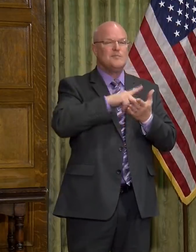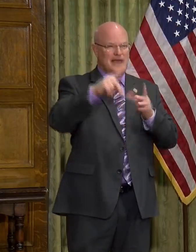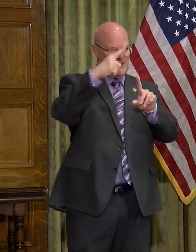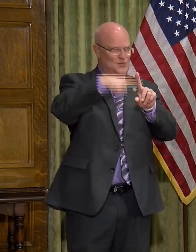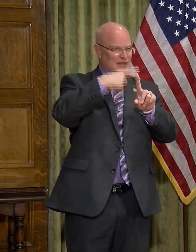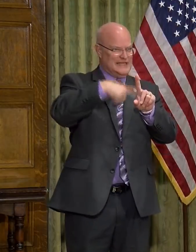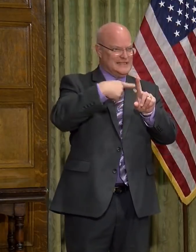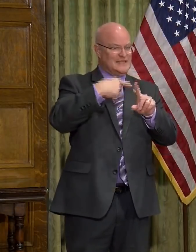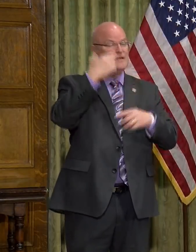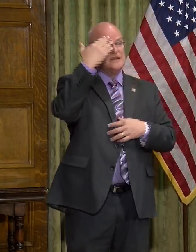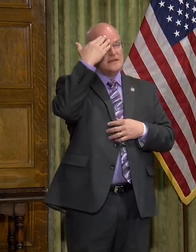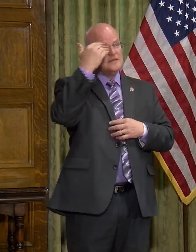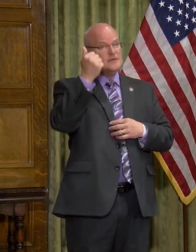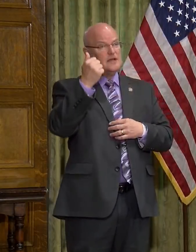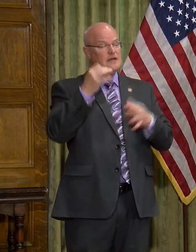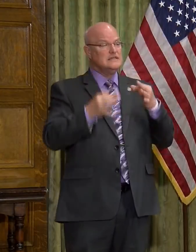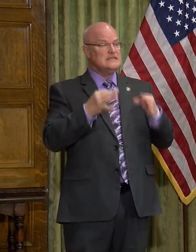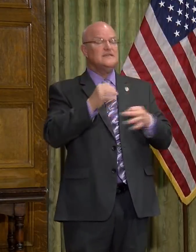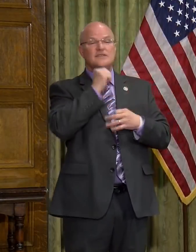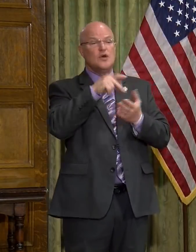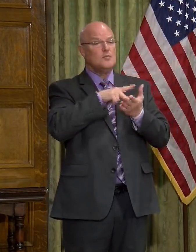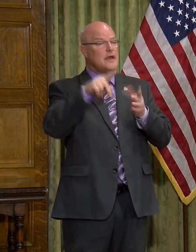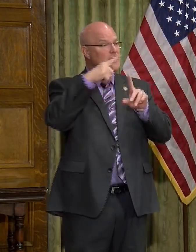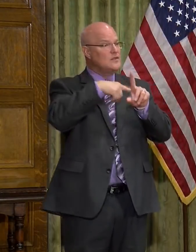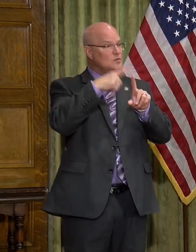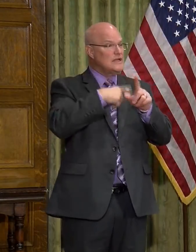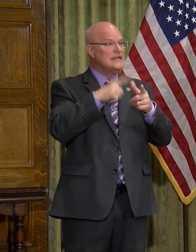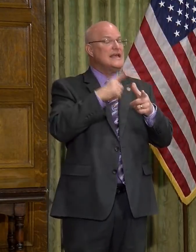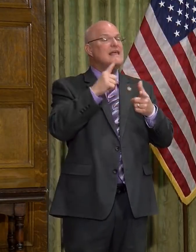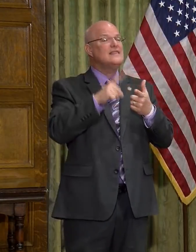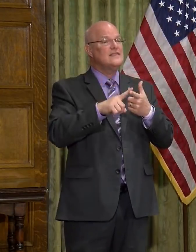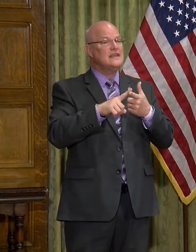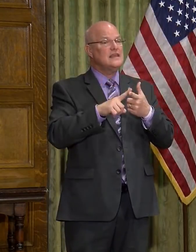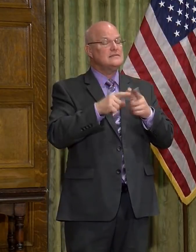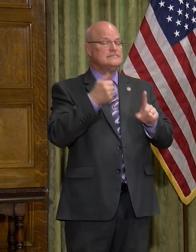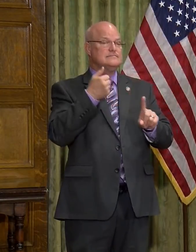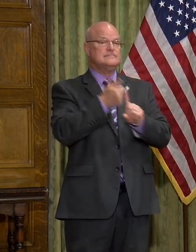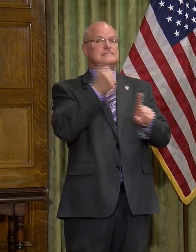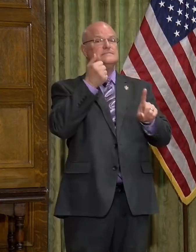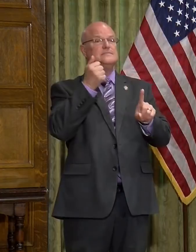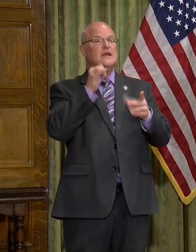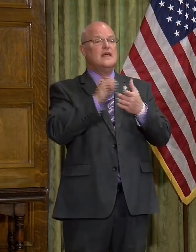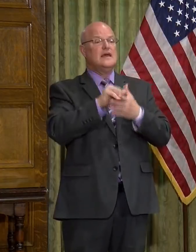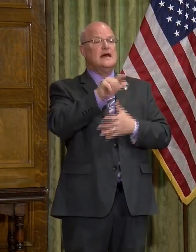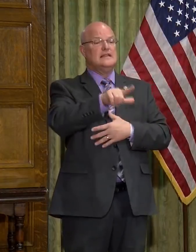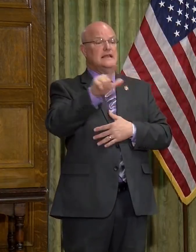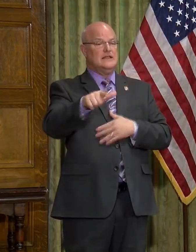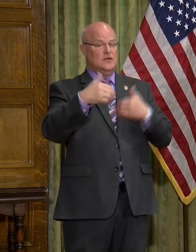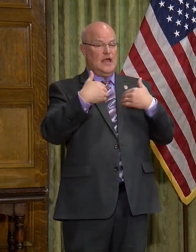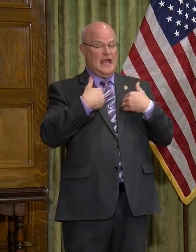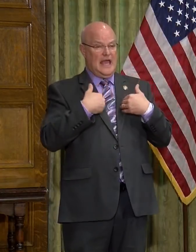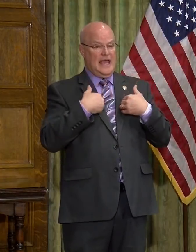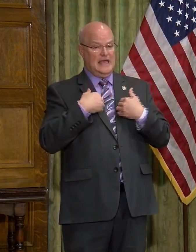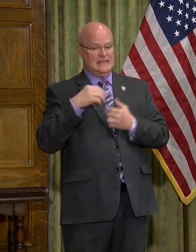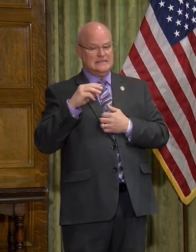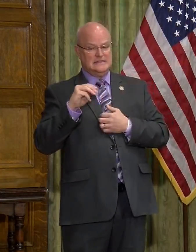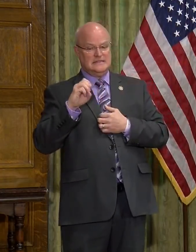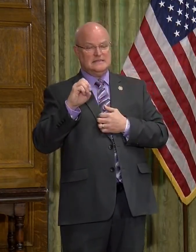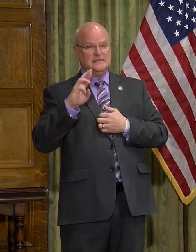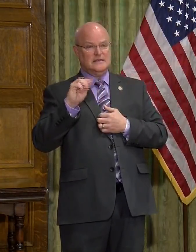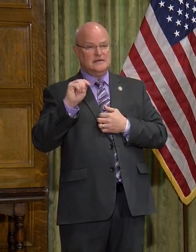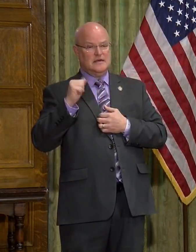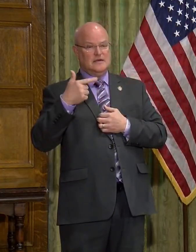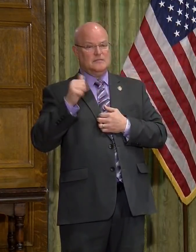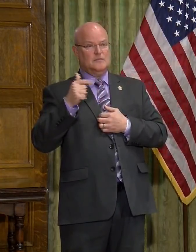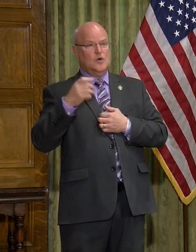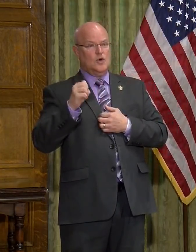rent. Because if you don't pay the rent then all of a sudden the landlord who has a mortgage can't pay that, and there's